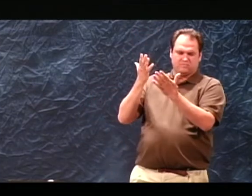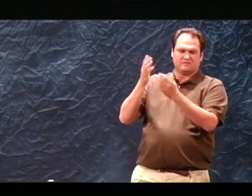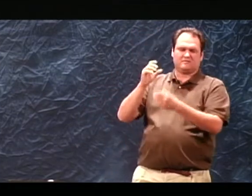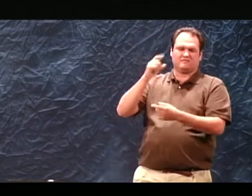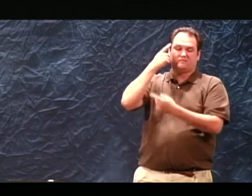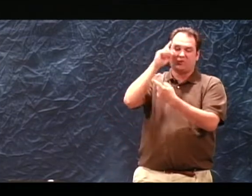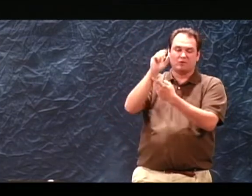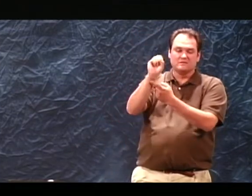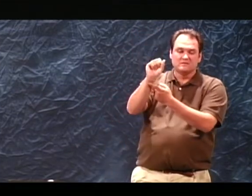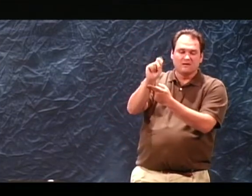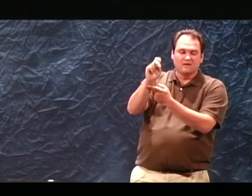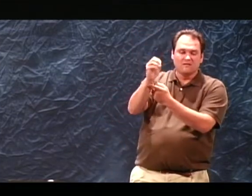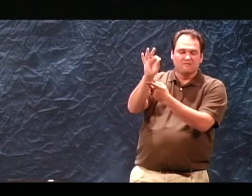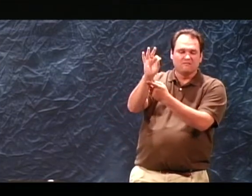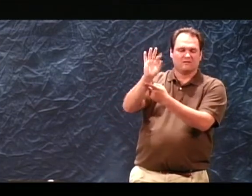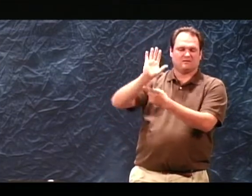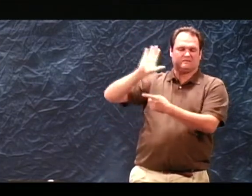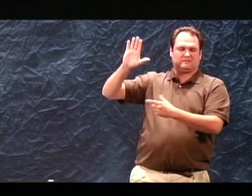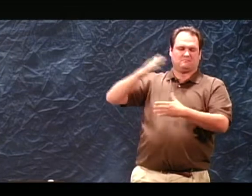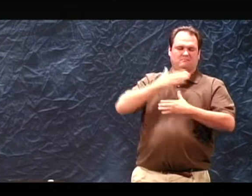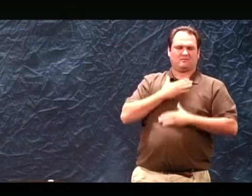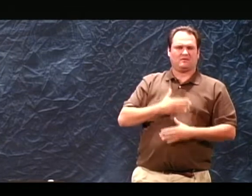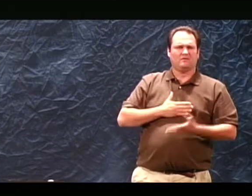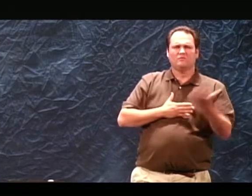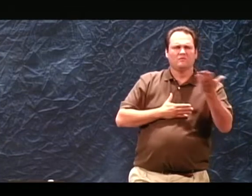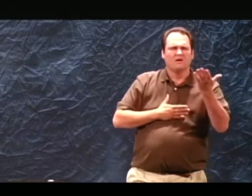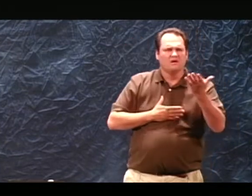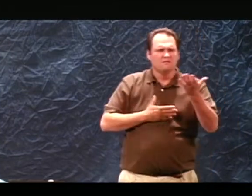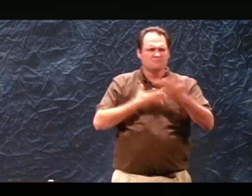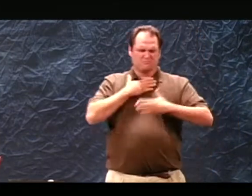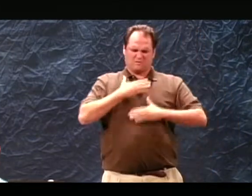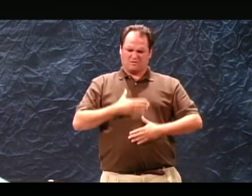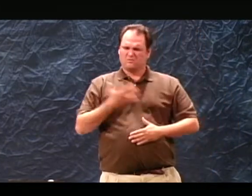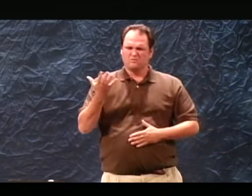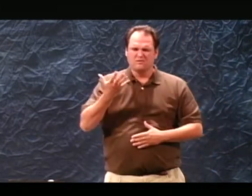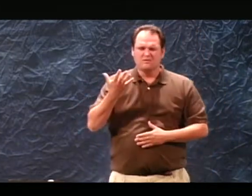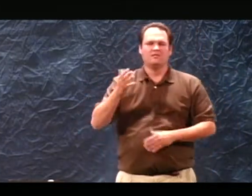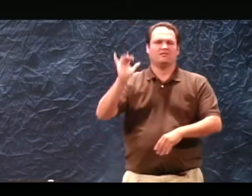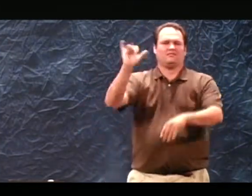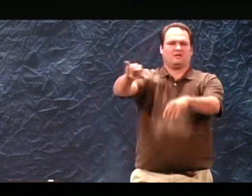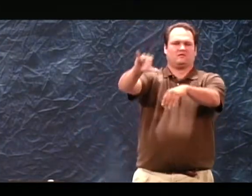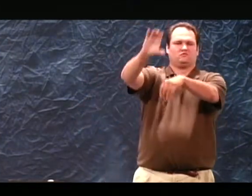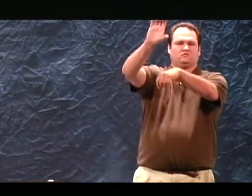up what is savior in christ's christianity for the sake of his body that is the church